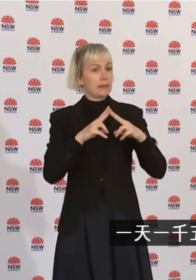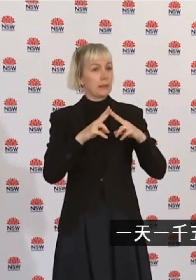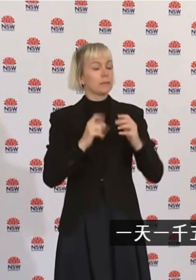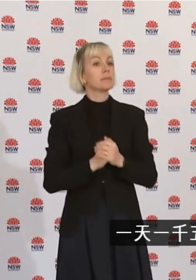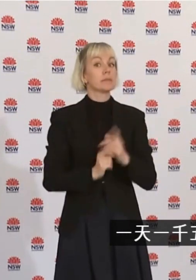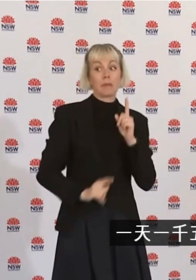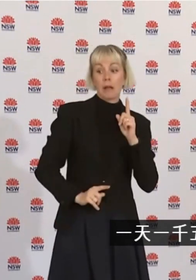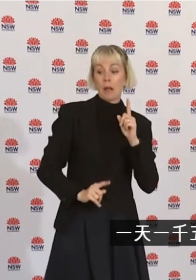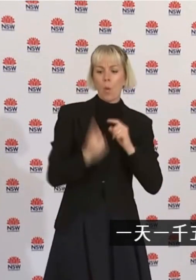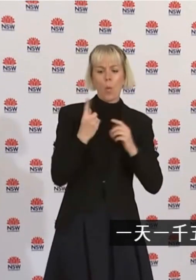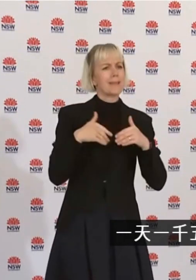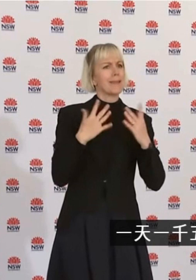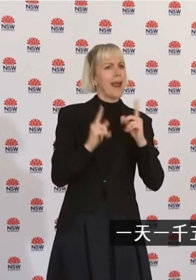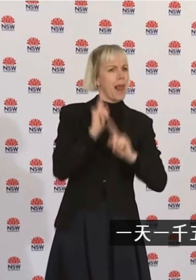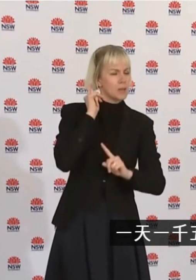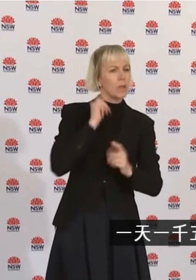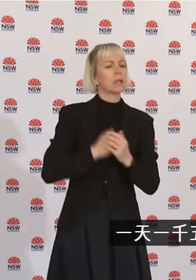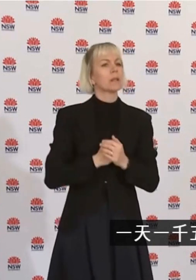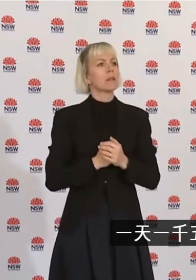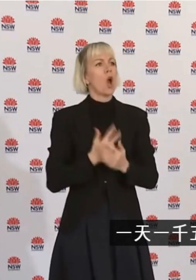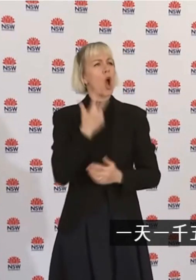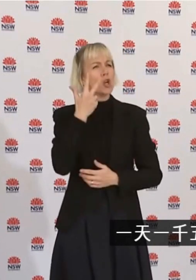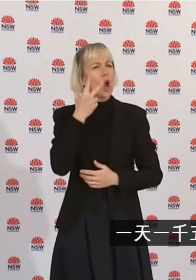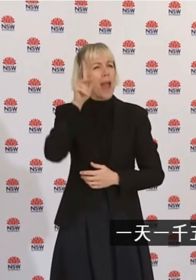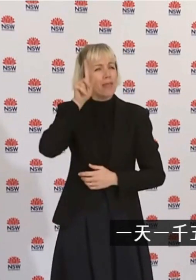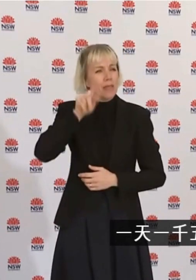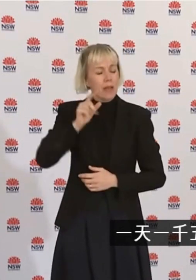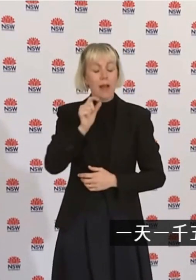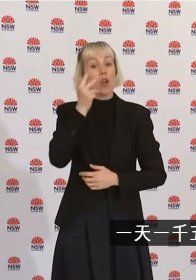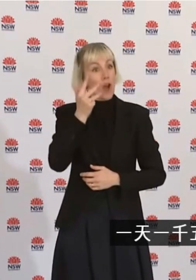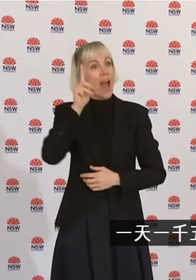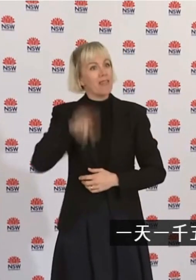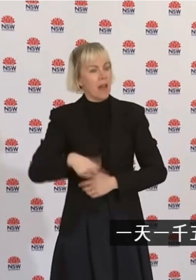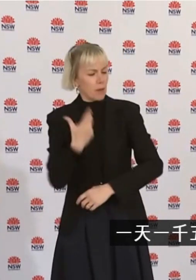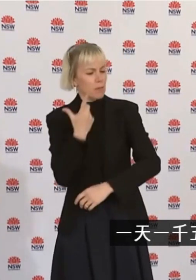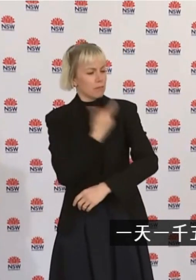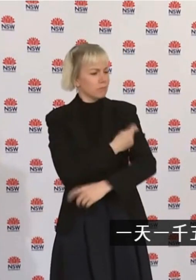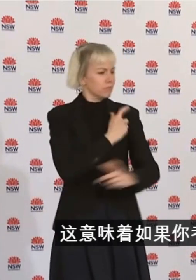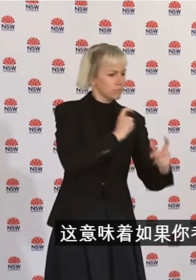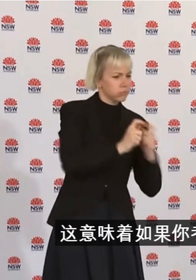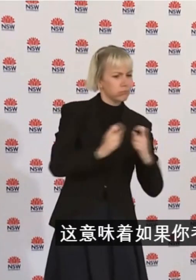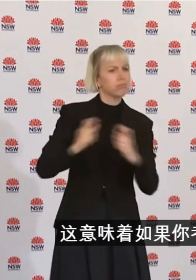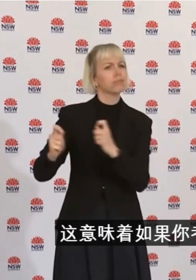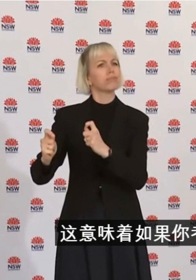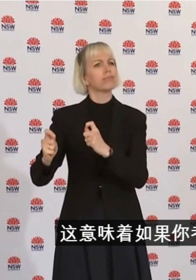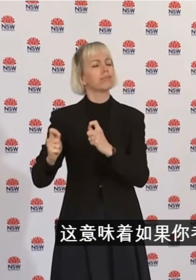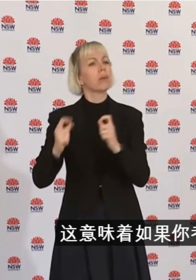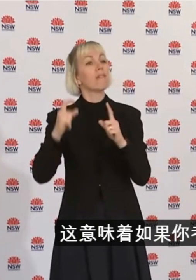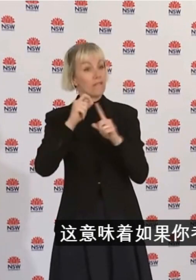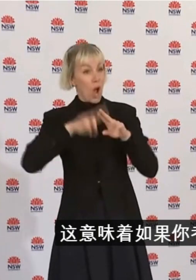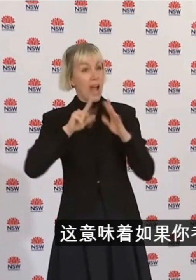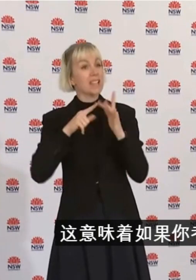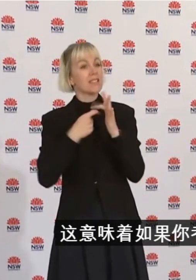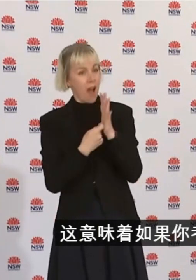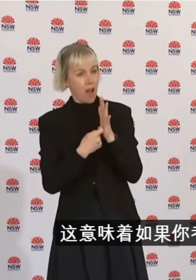almost 9,000 Pfizer in one day, and just 50 AstraZeneca. That means, if you think about